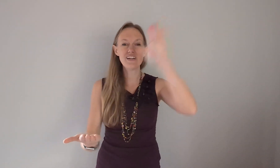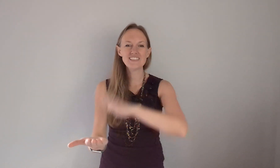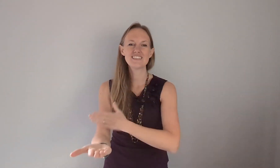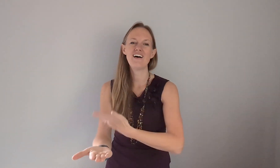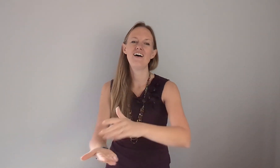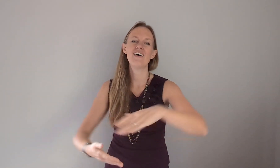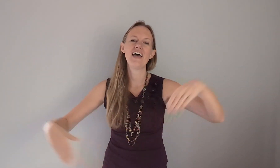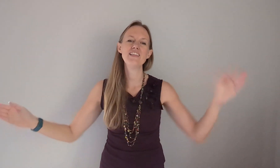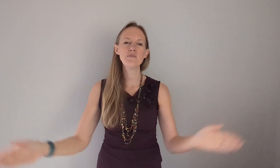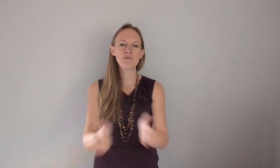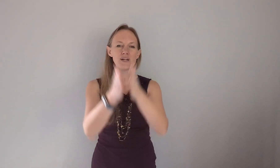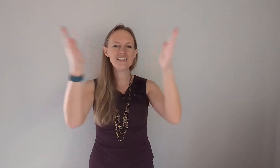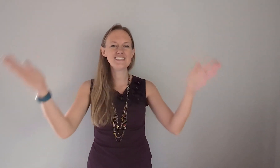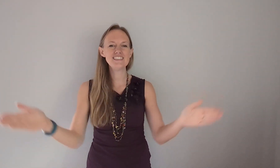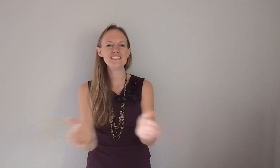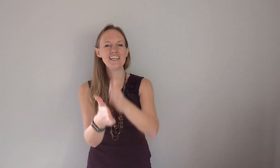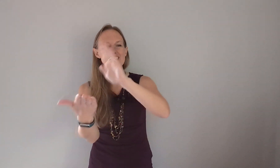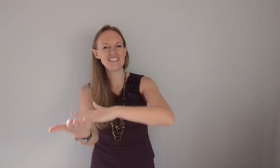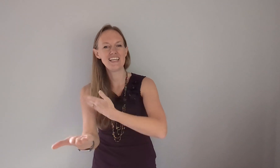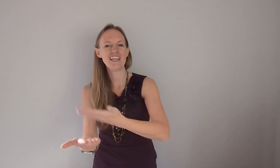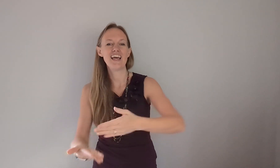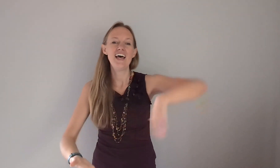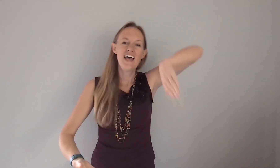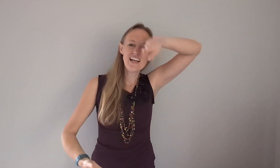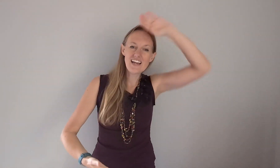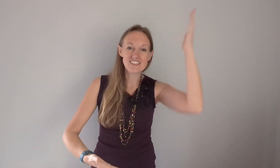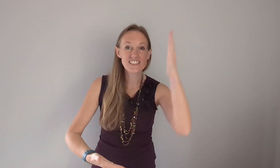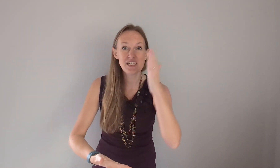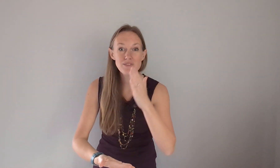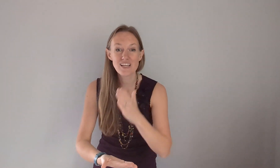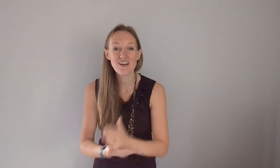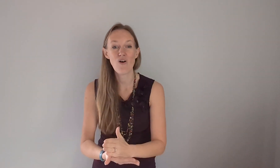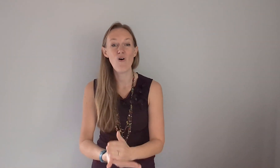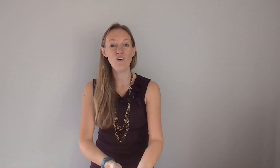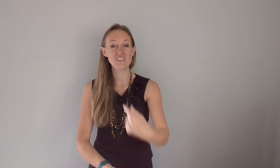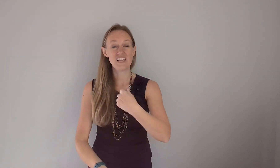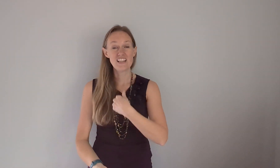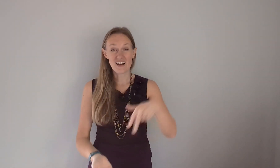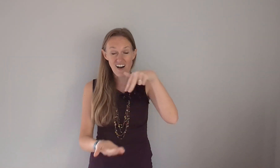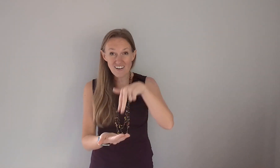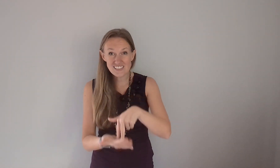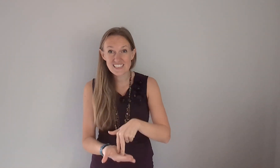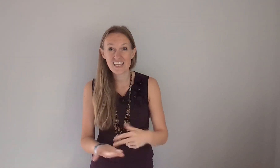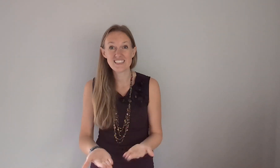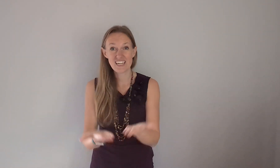glorious song, and the praises they sing never seem to get old. Then I'll stand